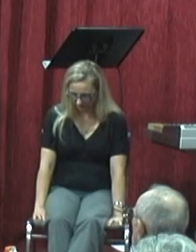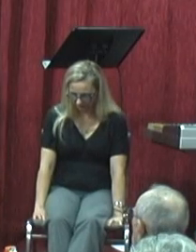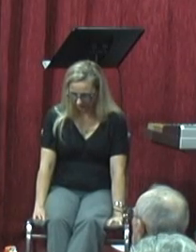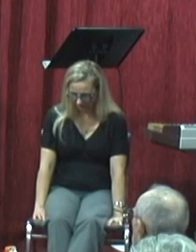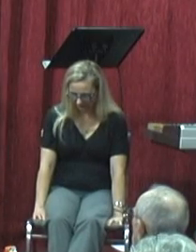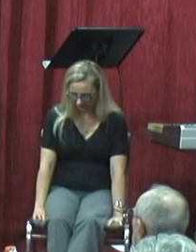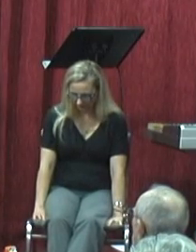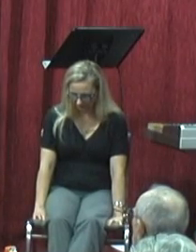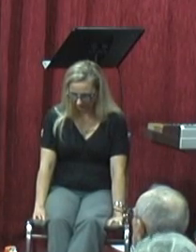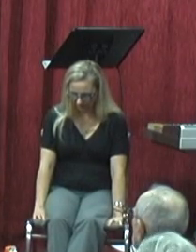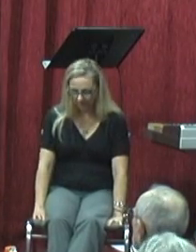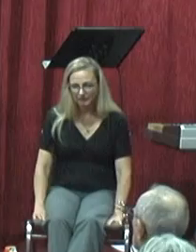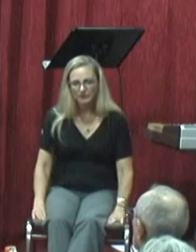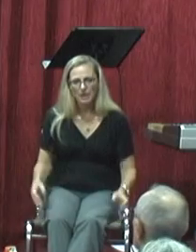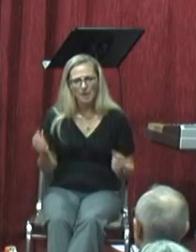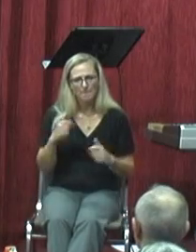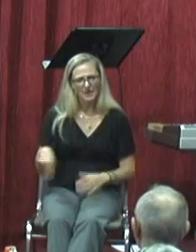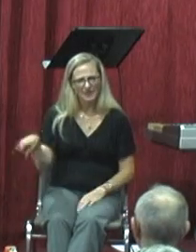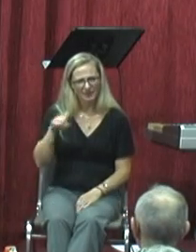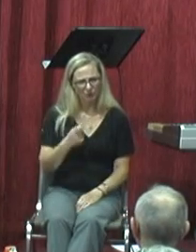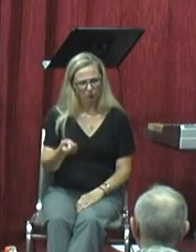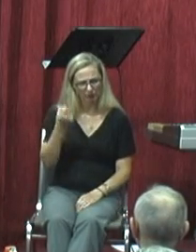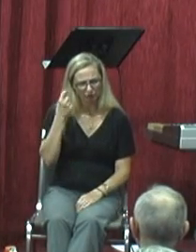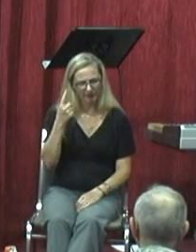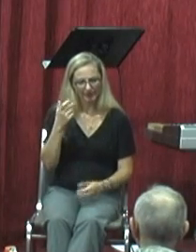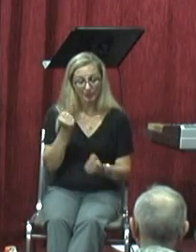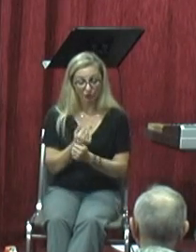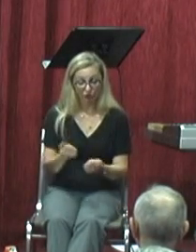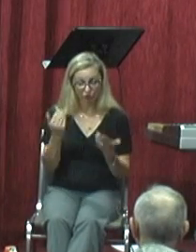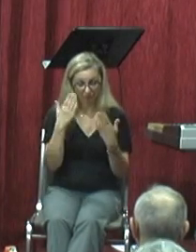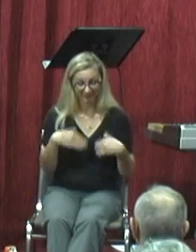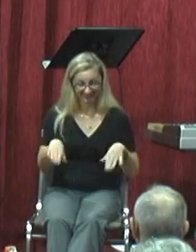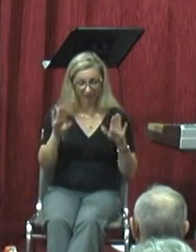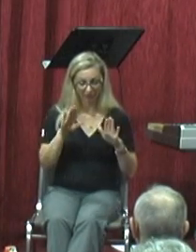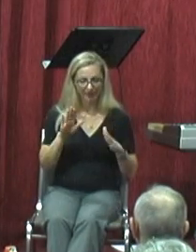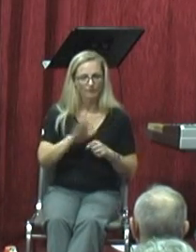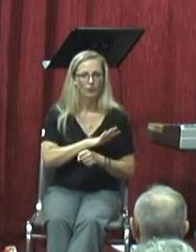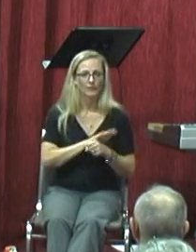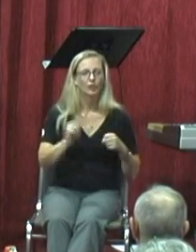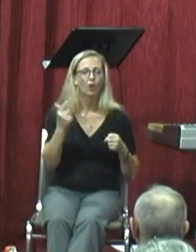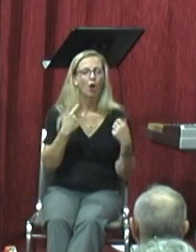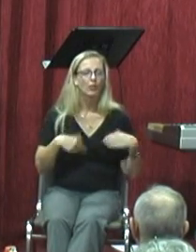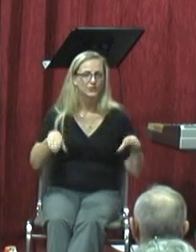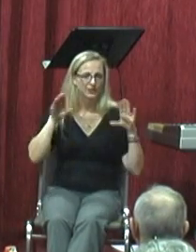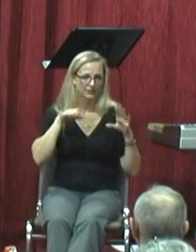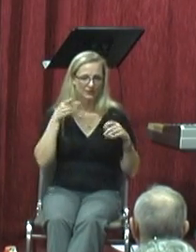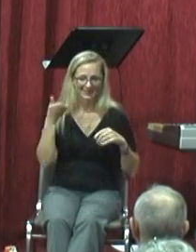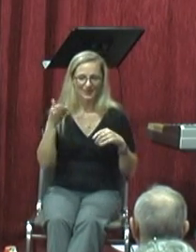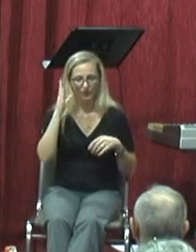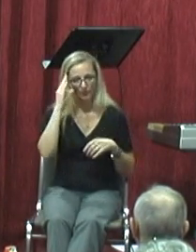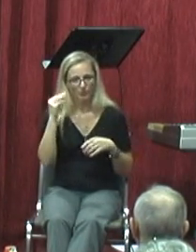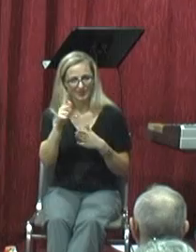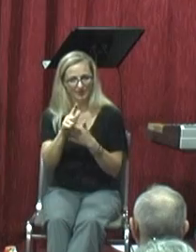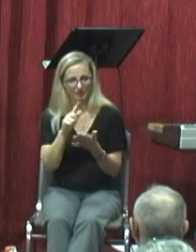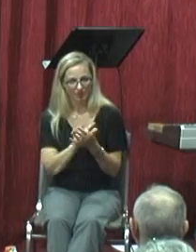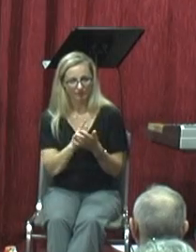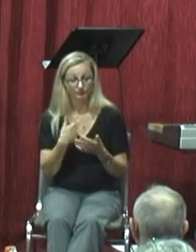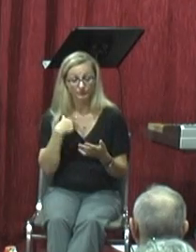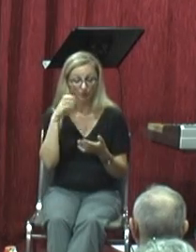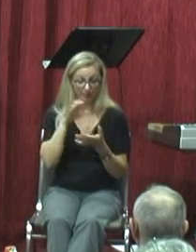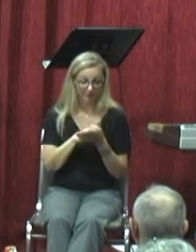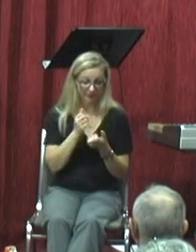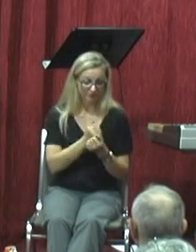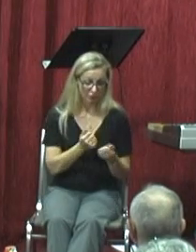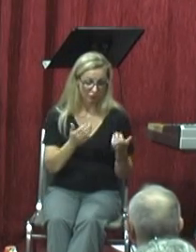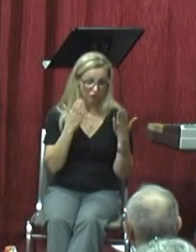Yeshua's sacrifice fulfilled all the sacrifices in the Mosaic Law. So I believe